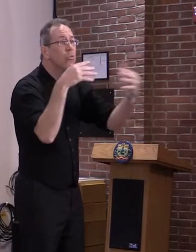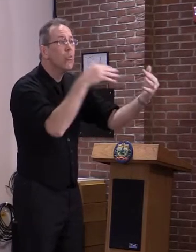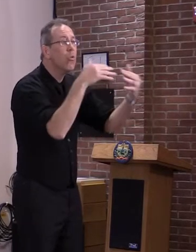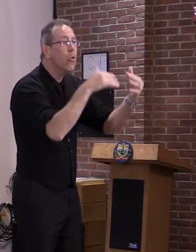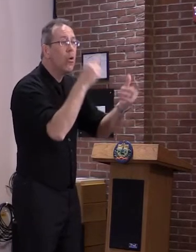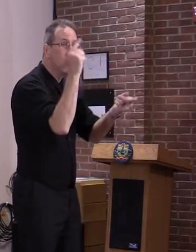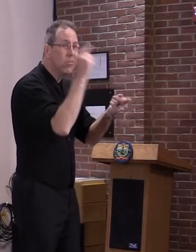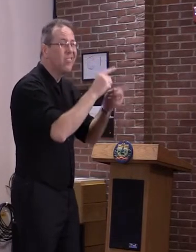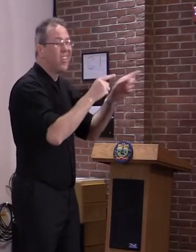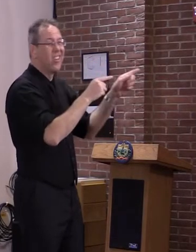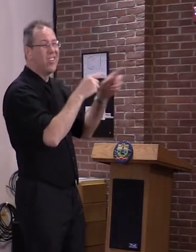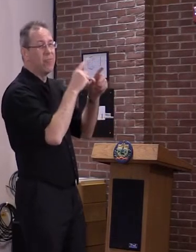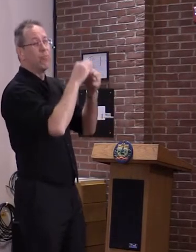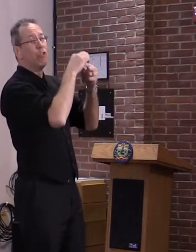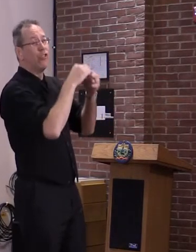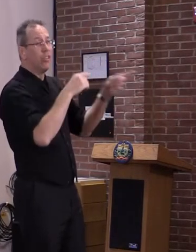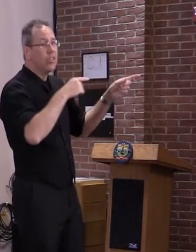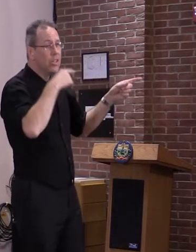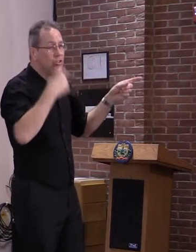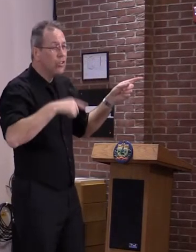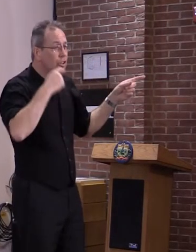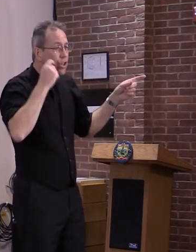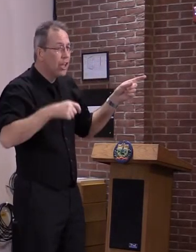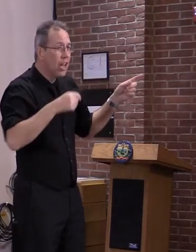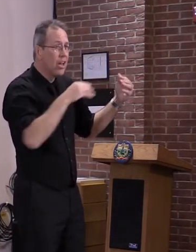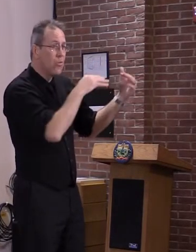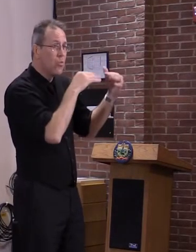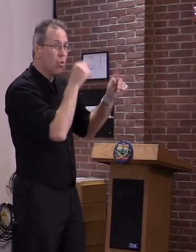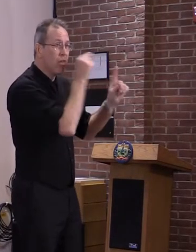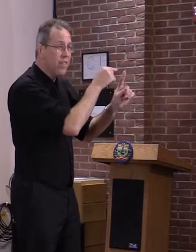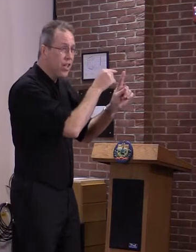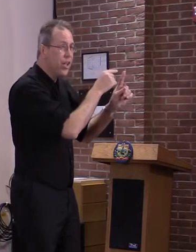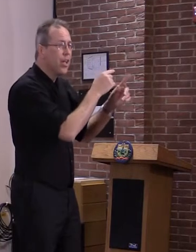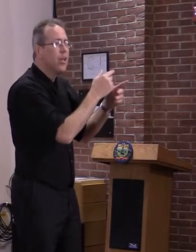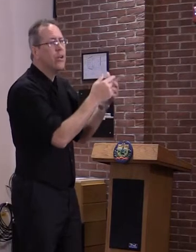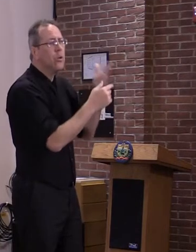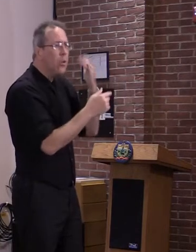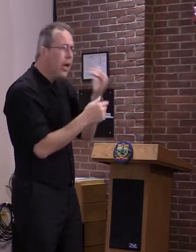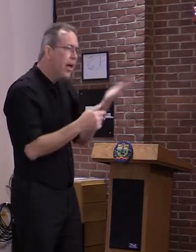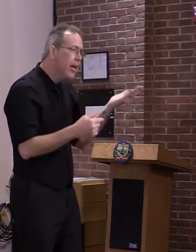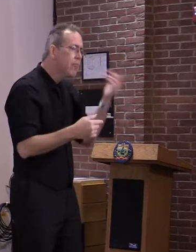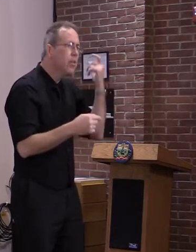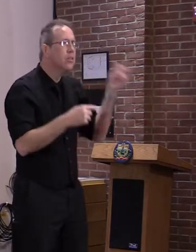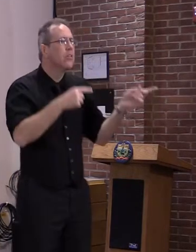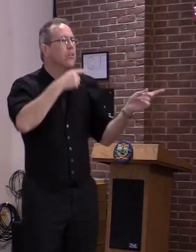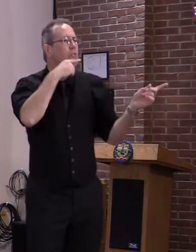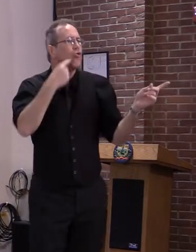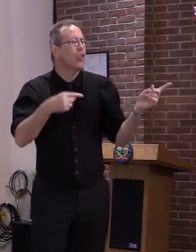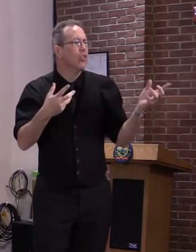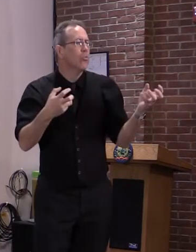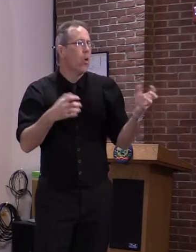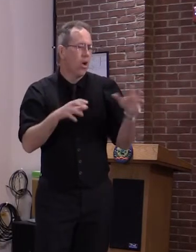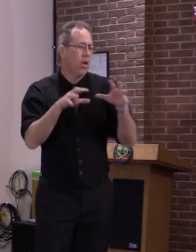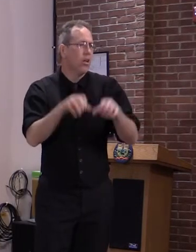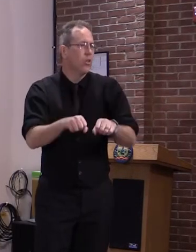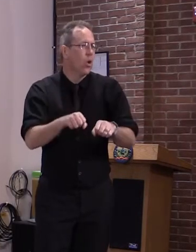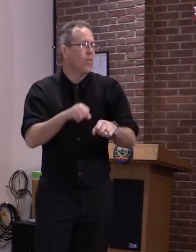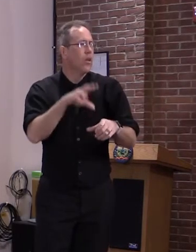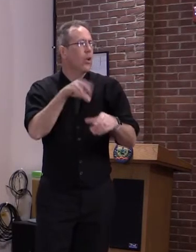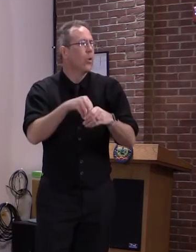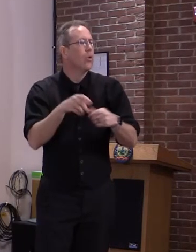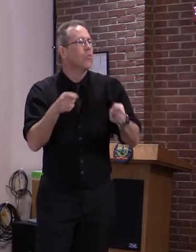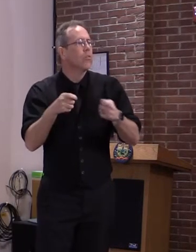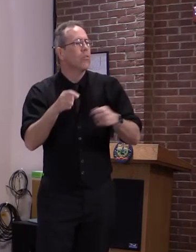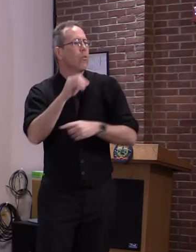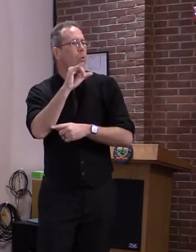this war on Ukraine, I think some of it is about dominance, world dominance, dominance of the fuel industry, natural gas